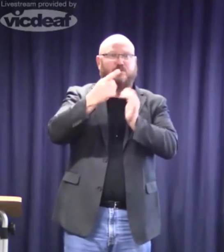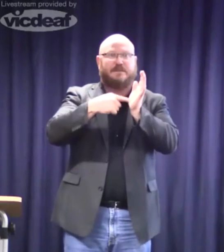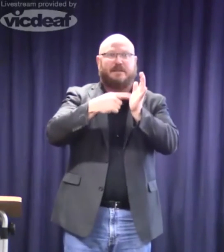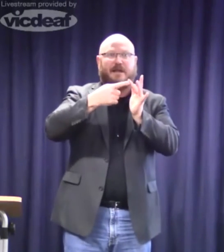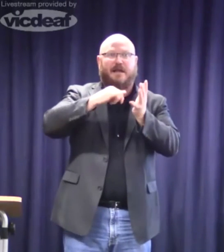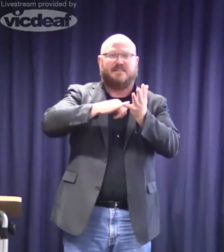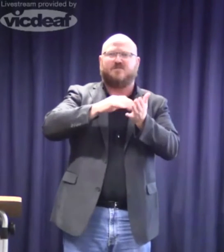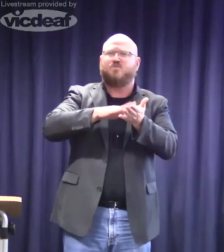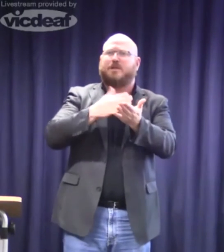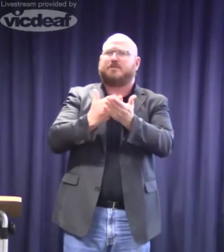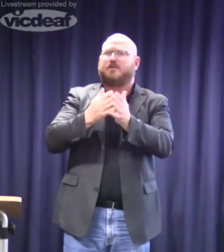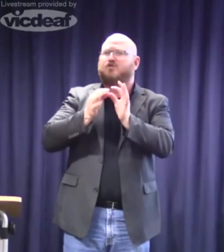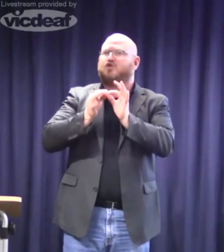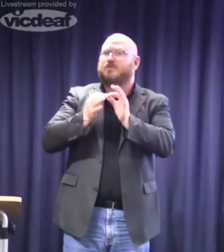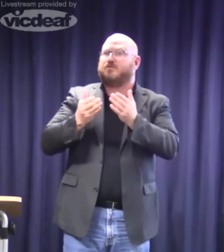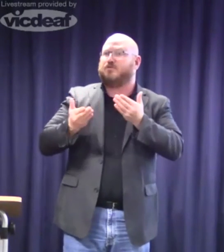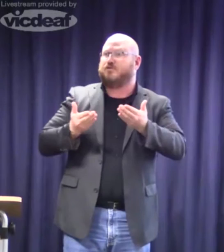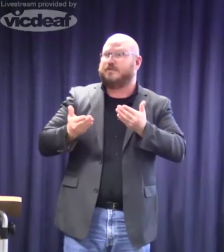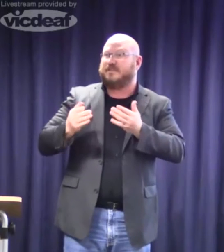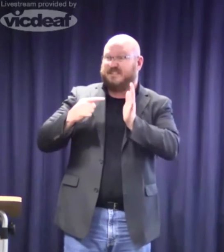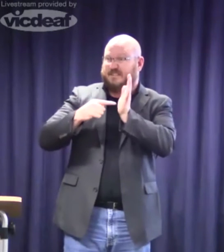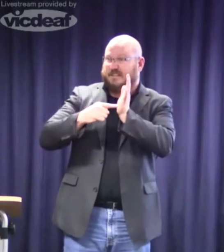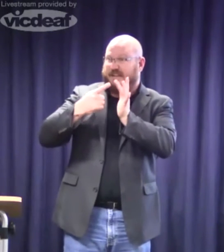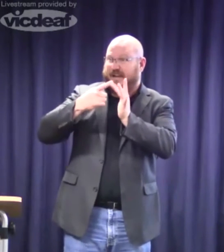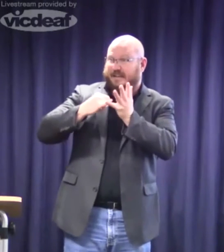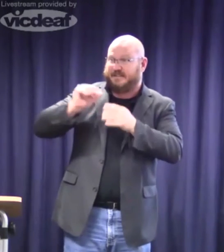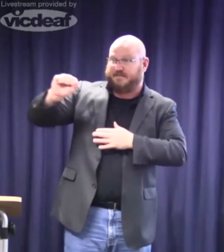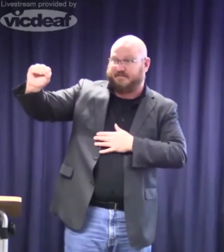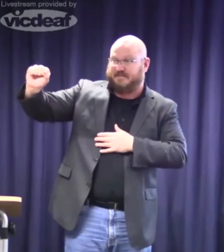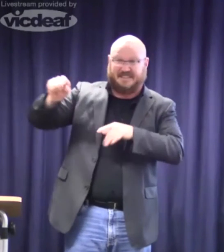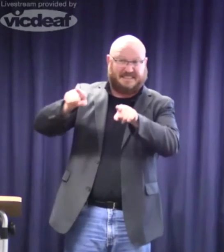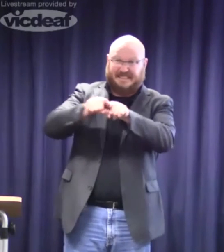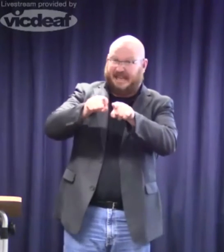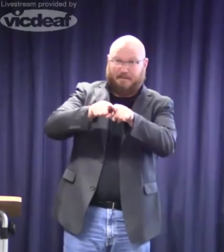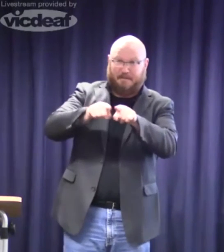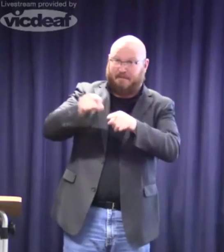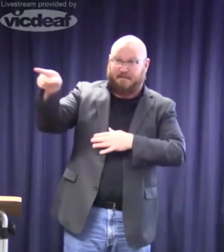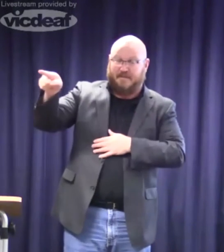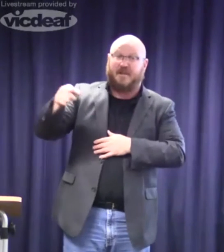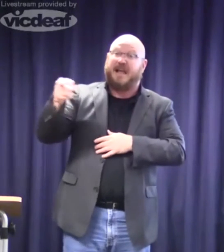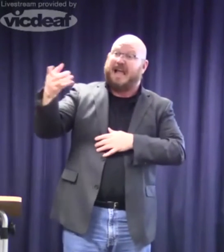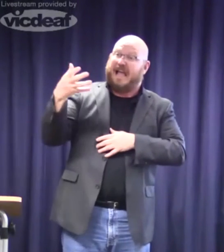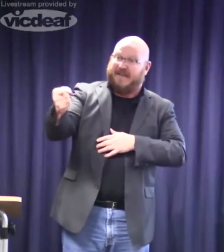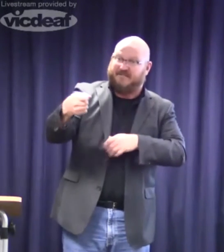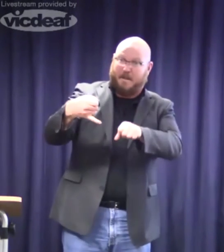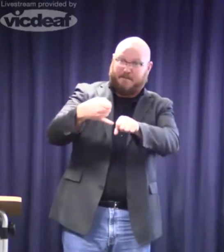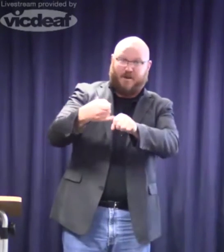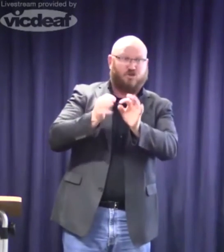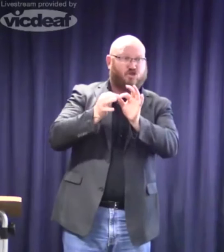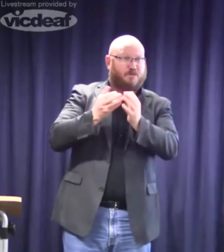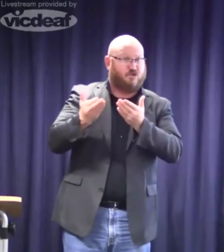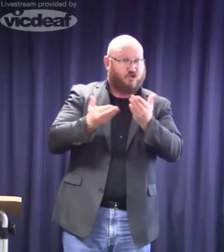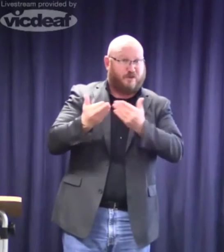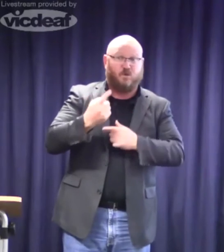Those from a cold background, a cultural and linguistic diverse background, they have access to free interpreted